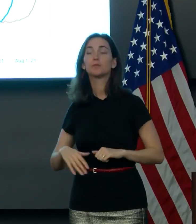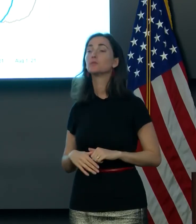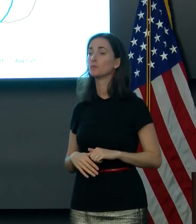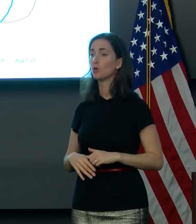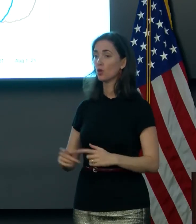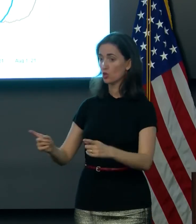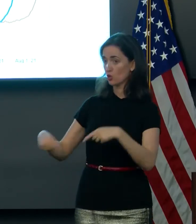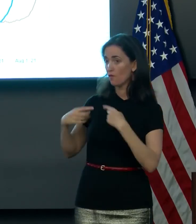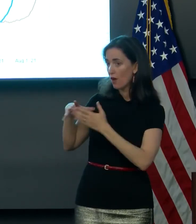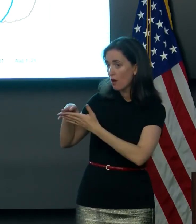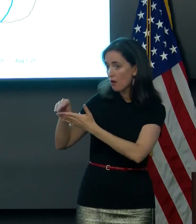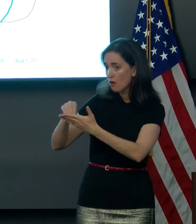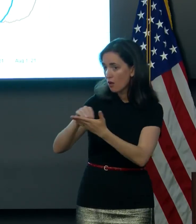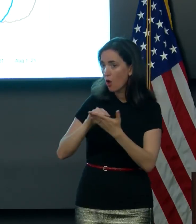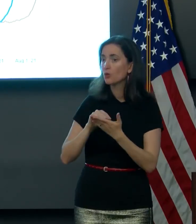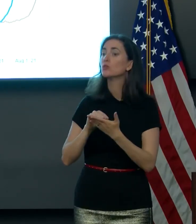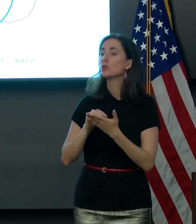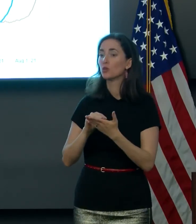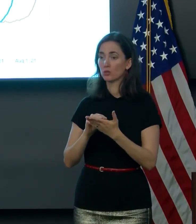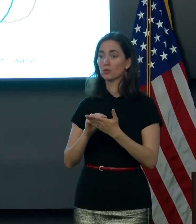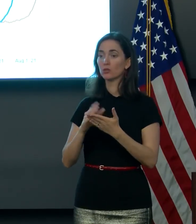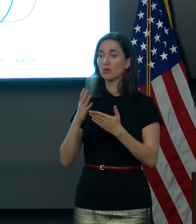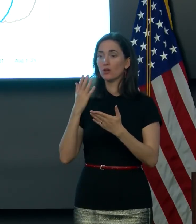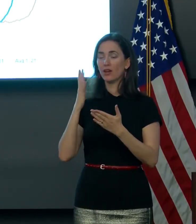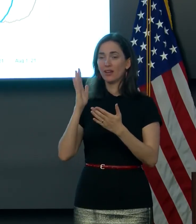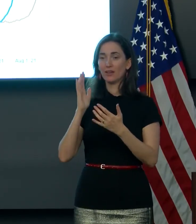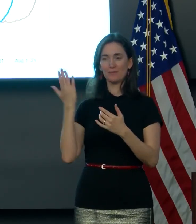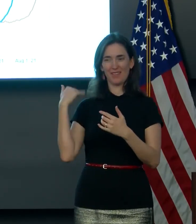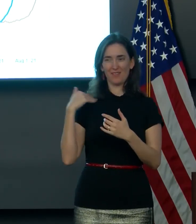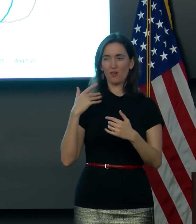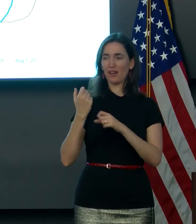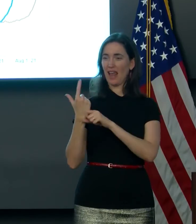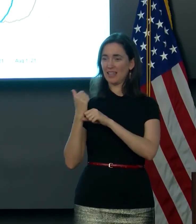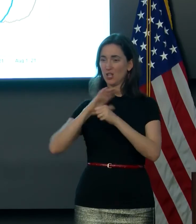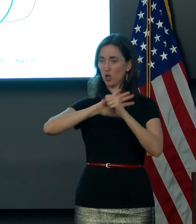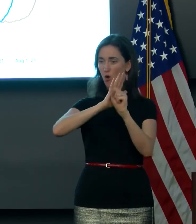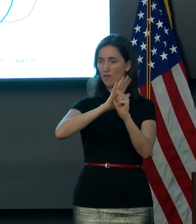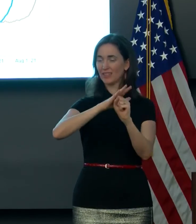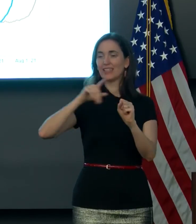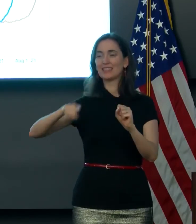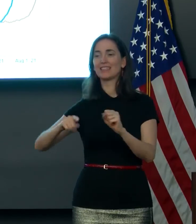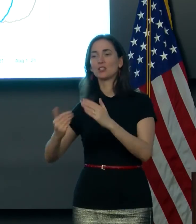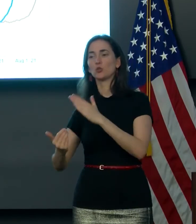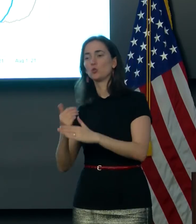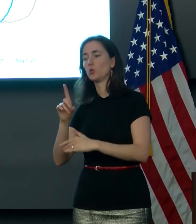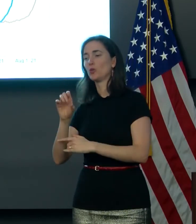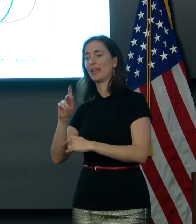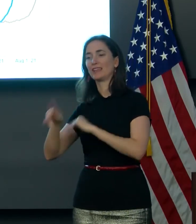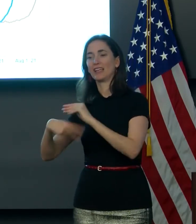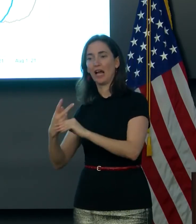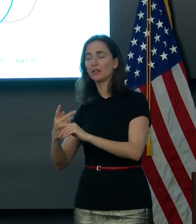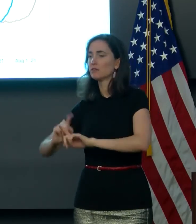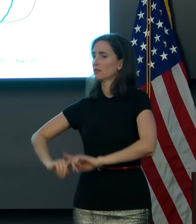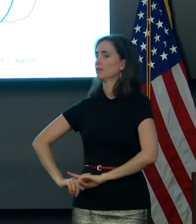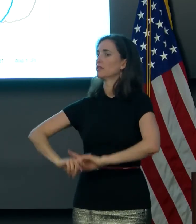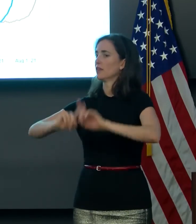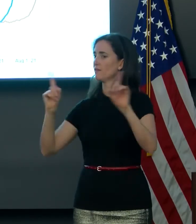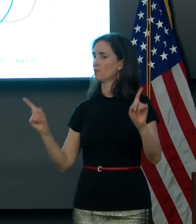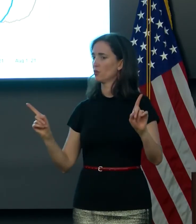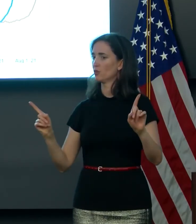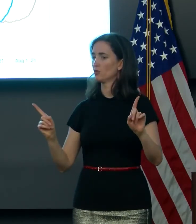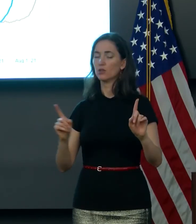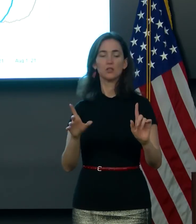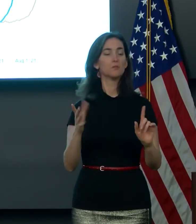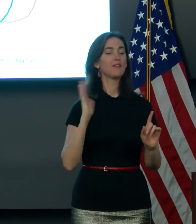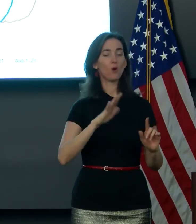right now is that we are dealing with a completely different animal than what we saw last year. This Delta variant is highly transmissible in kids. We know